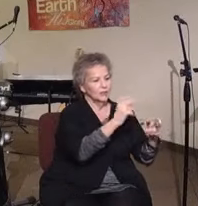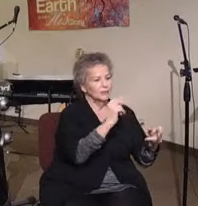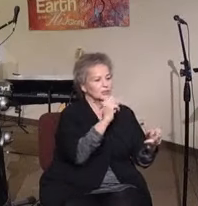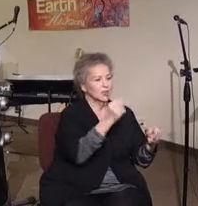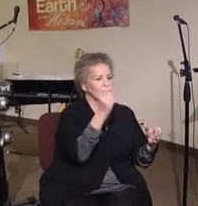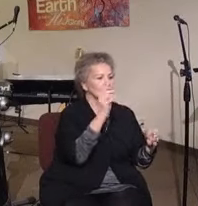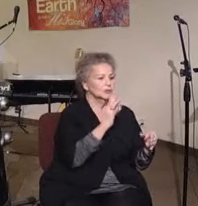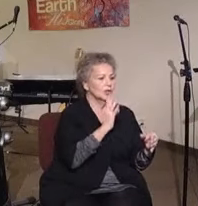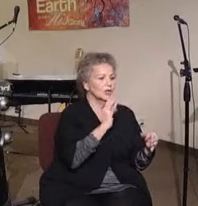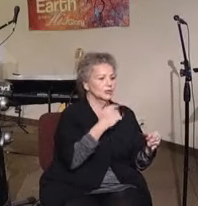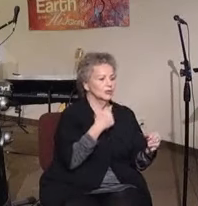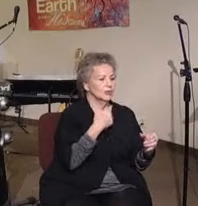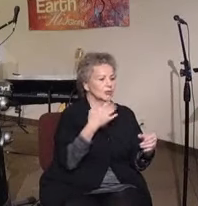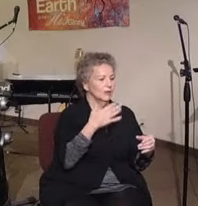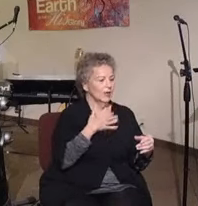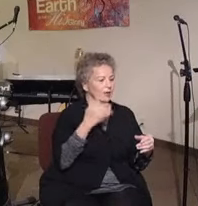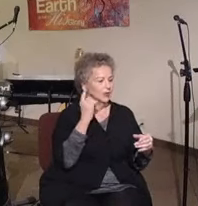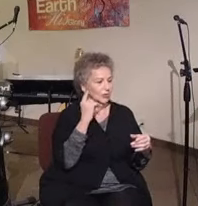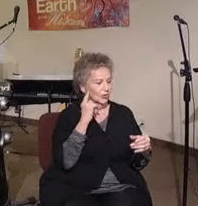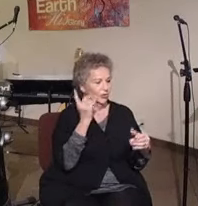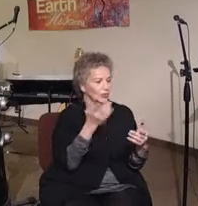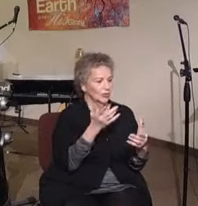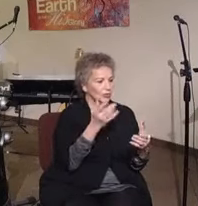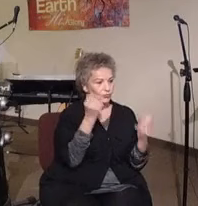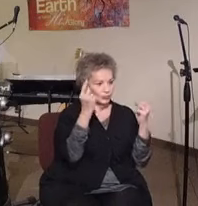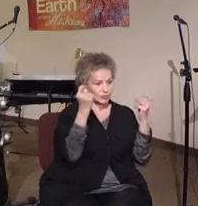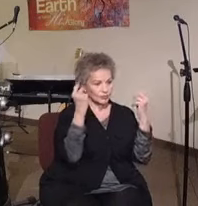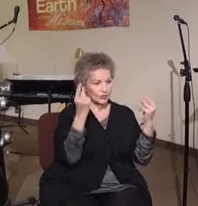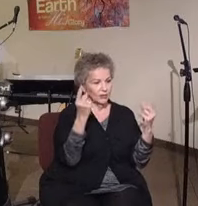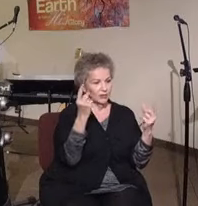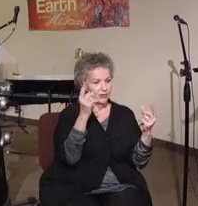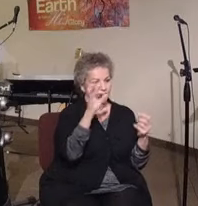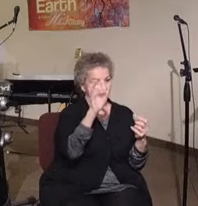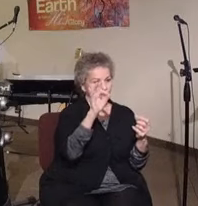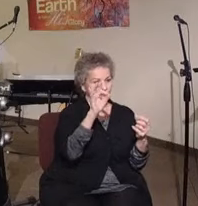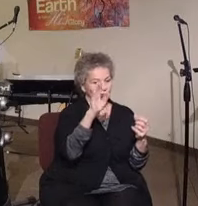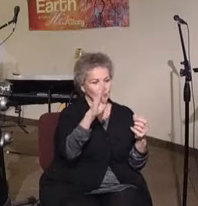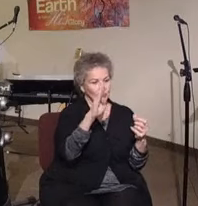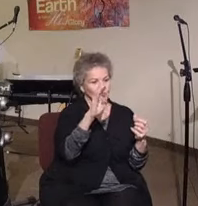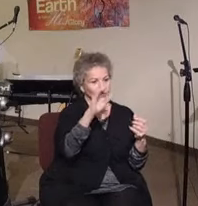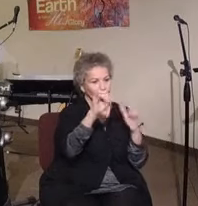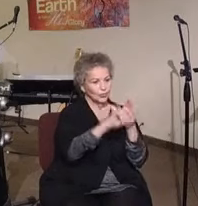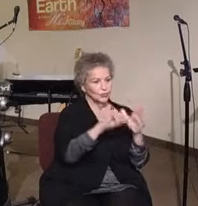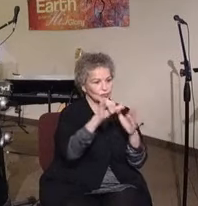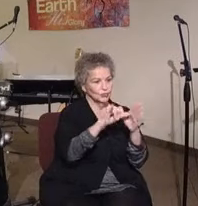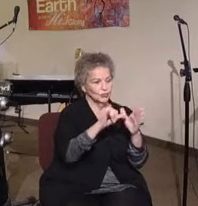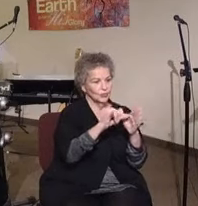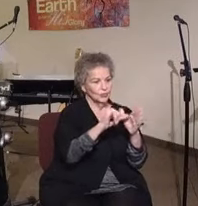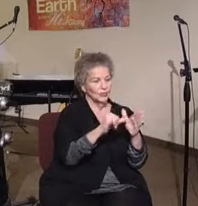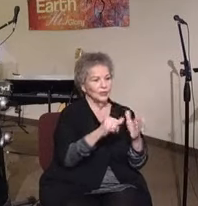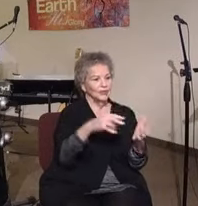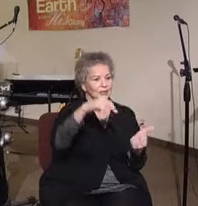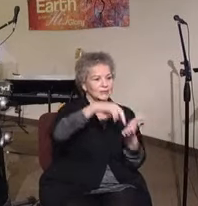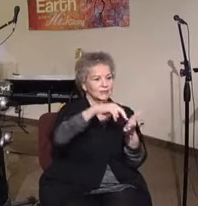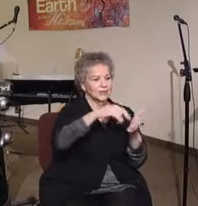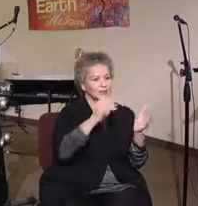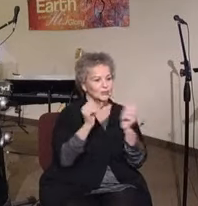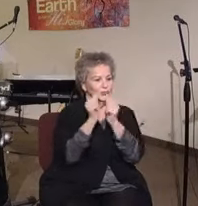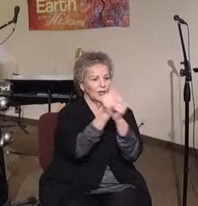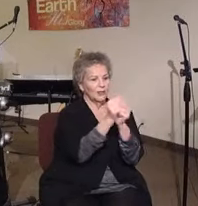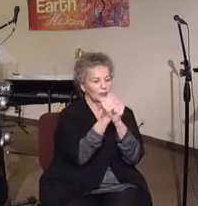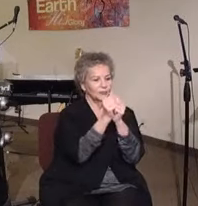my ear. Do y'all get it? Do you get it on Facebook, YouTube? You got it. Let's stand together.